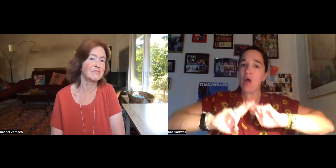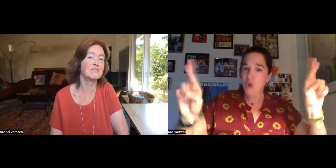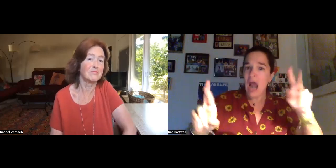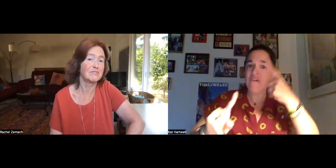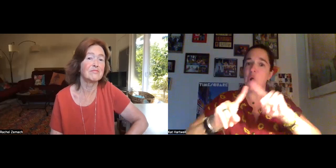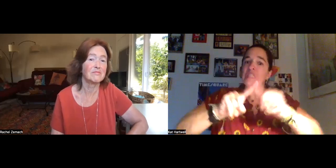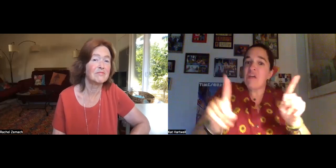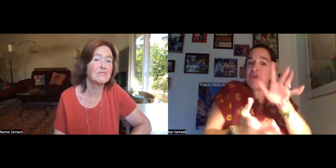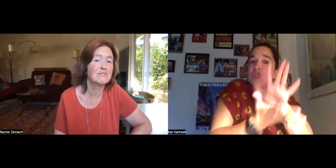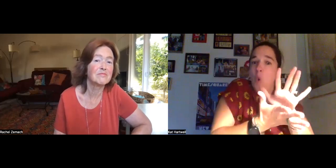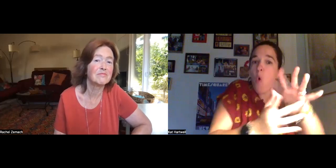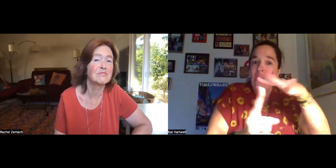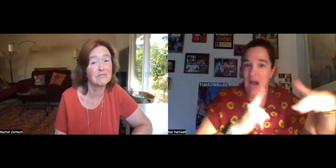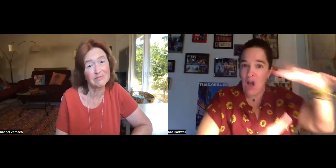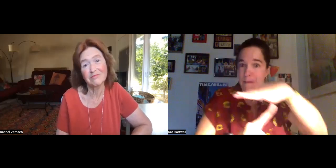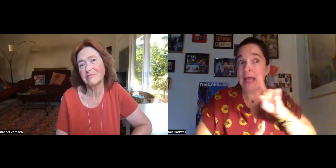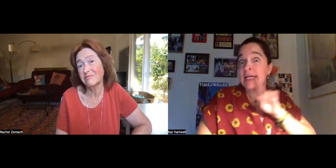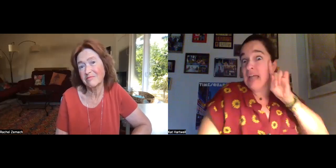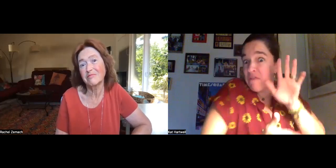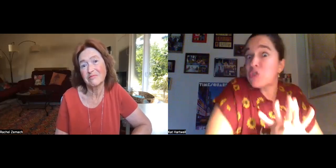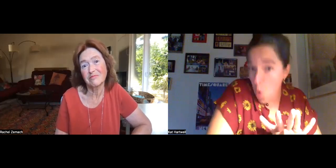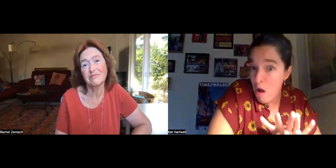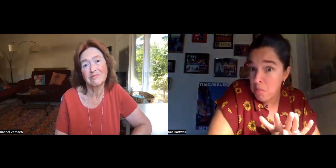I'm running for a different school environment. That's cool.